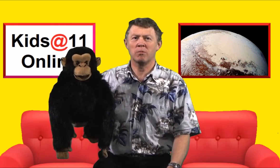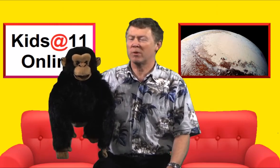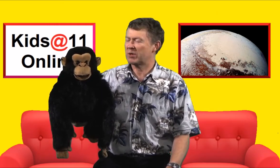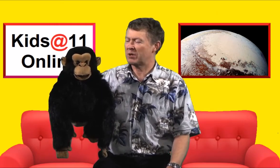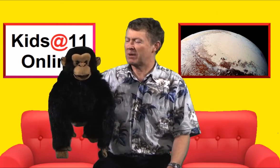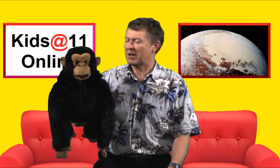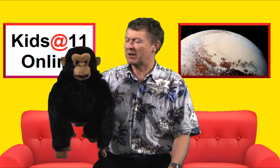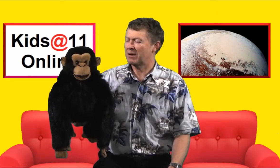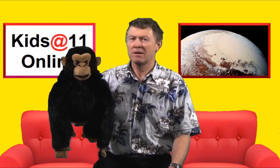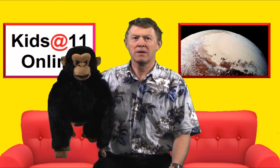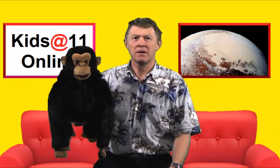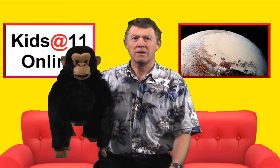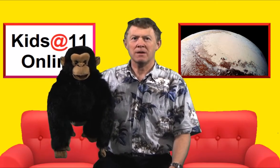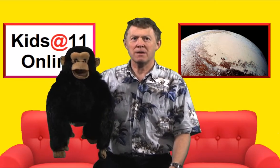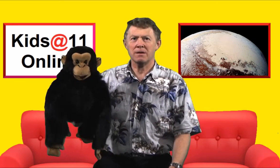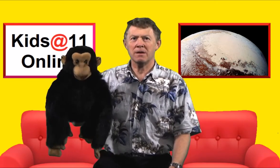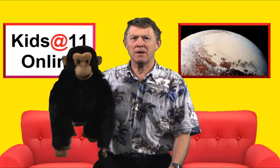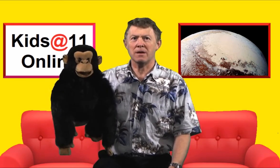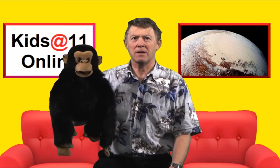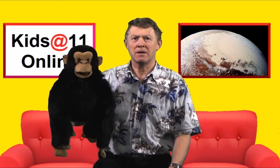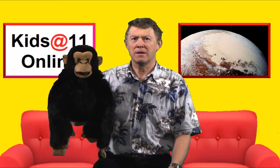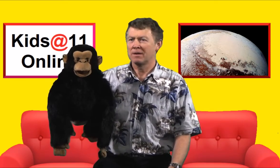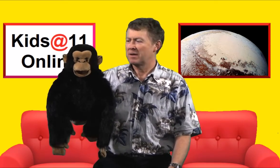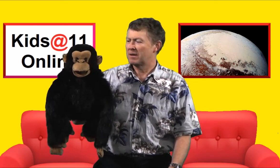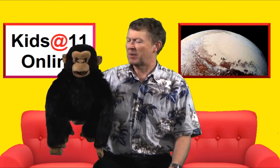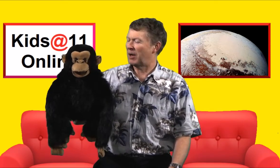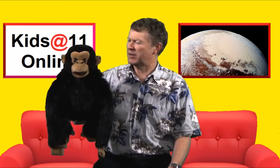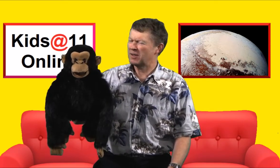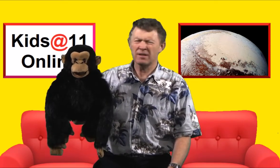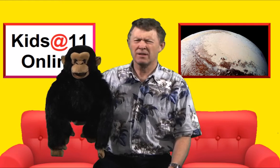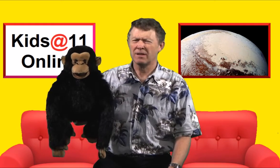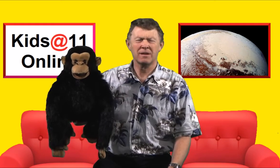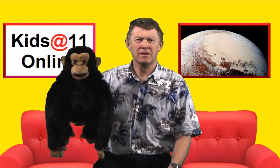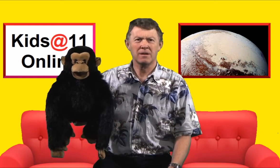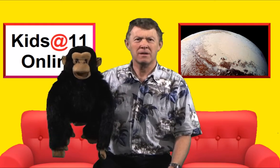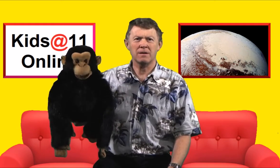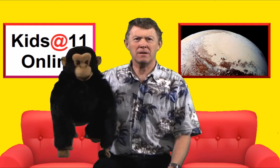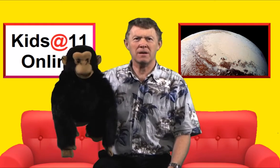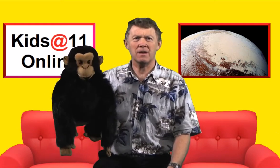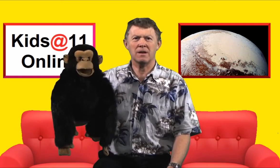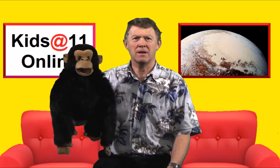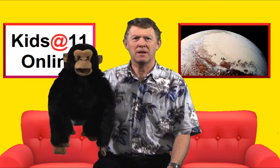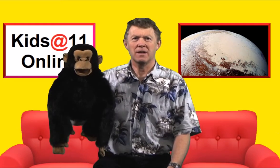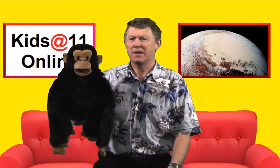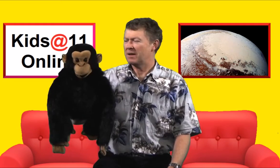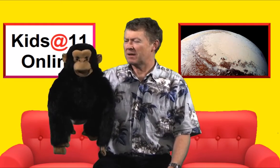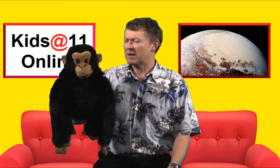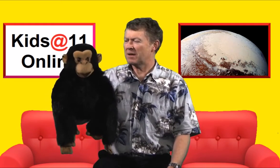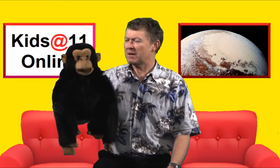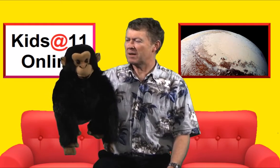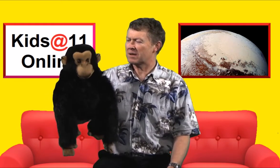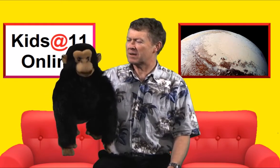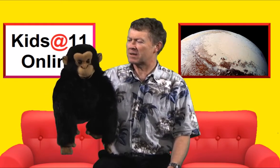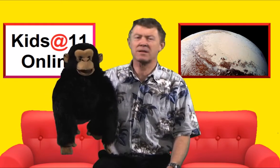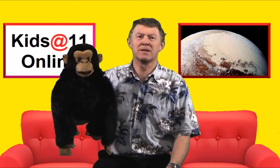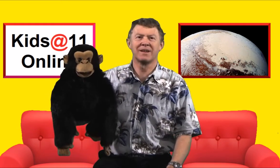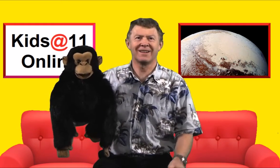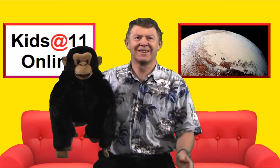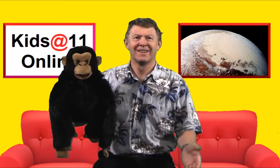What do you mean? Ole! Pardon? Ole! It's Hello Hat Goods!